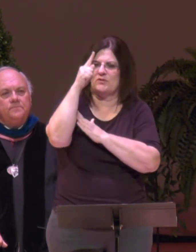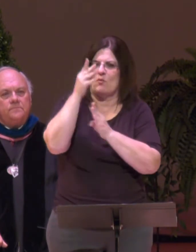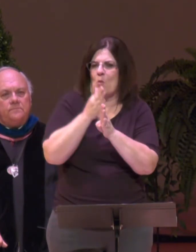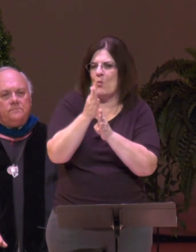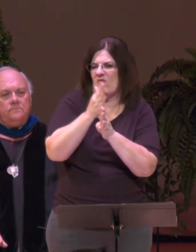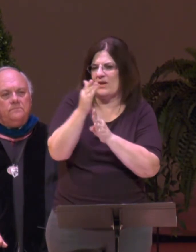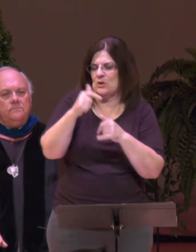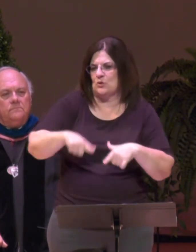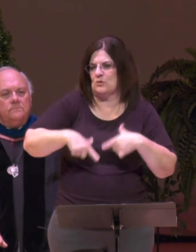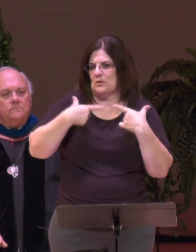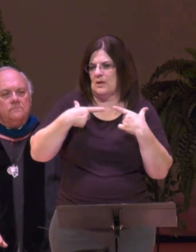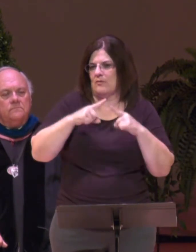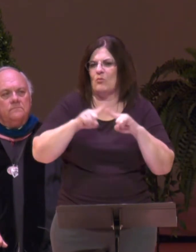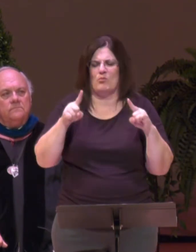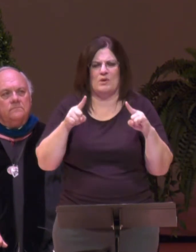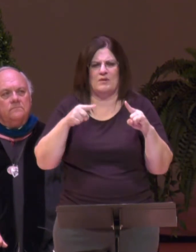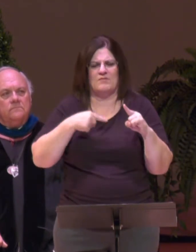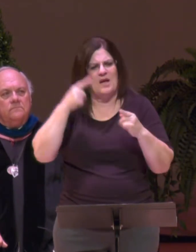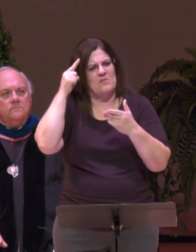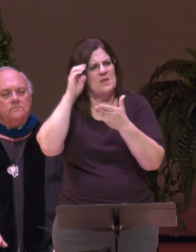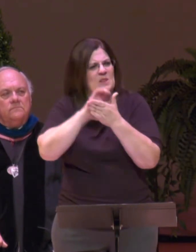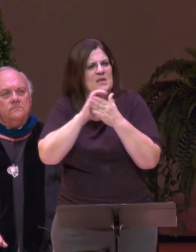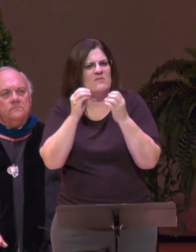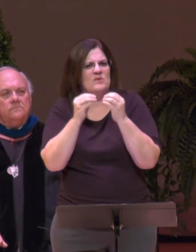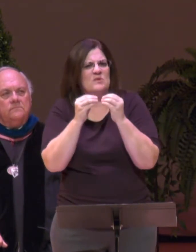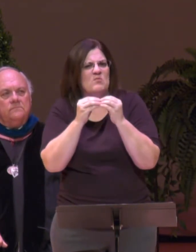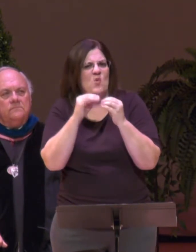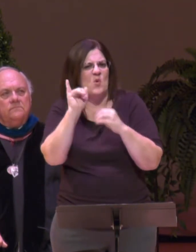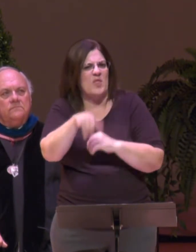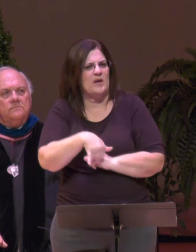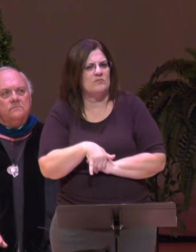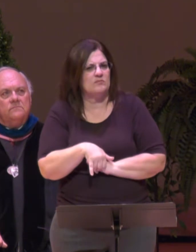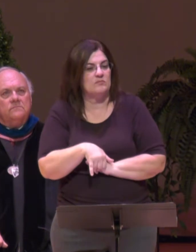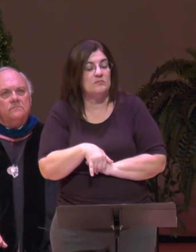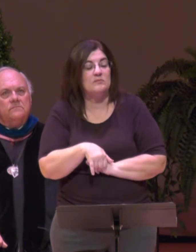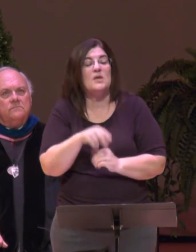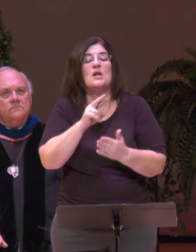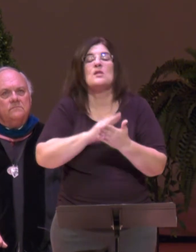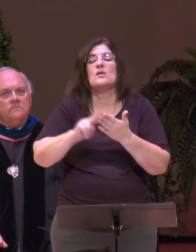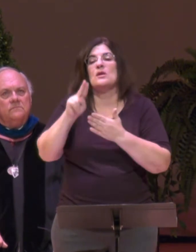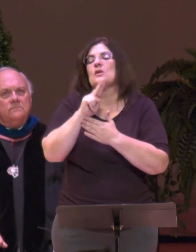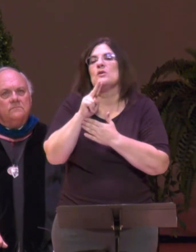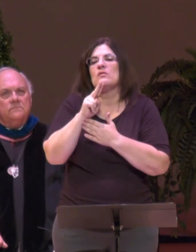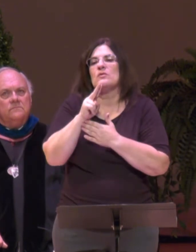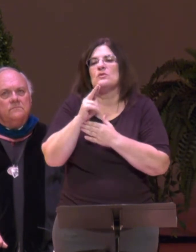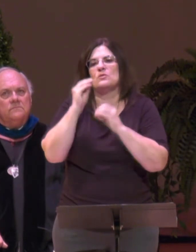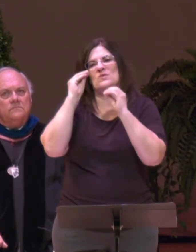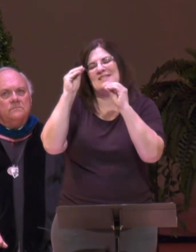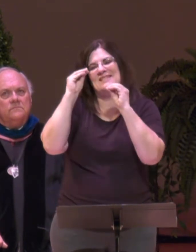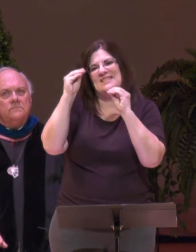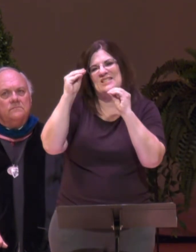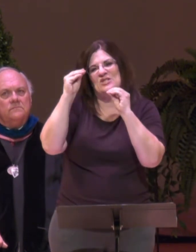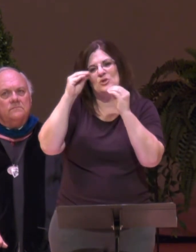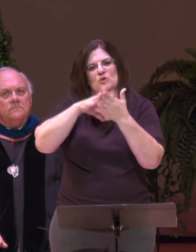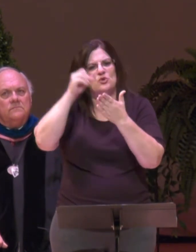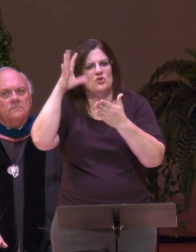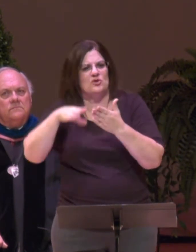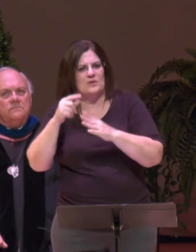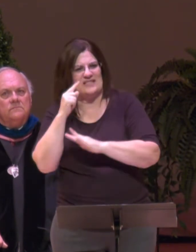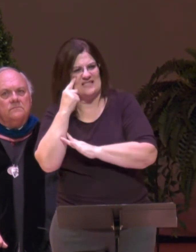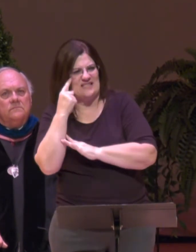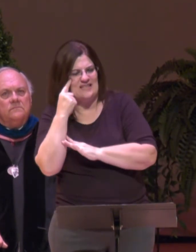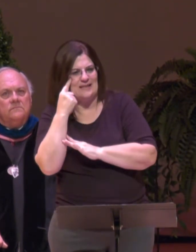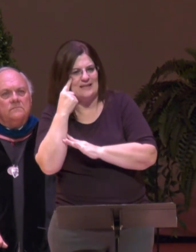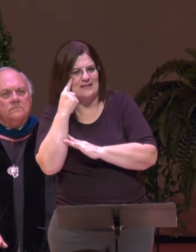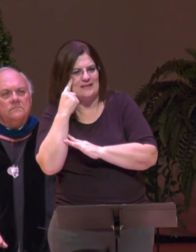But I believe a university is more than just earning a degree. Universities certainly must teach students to think and to